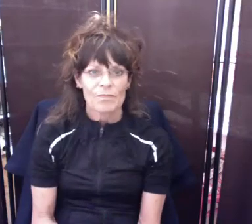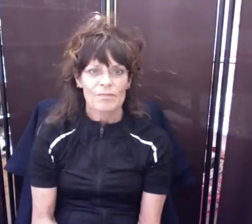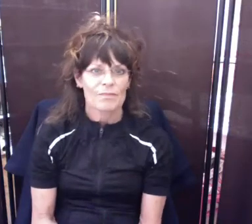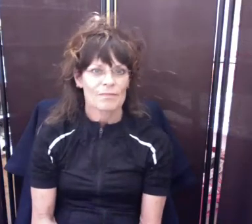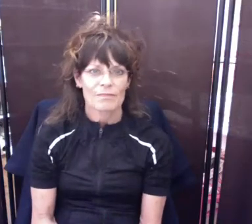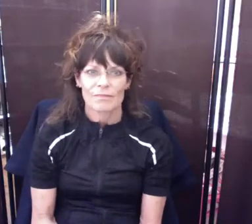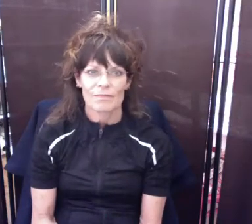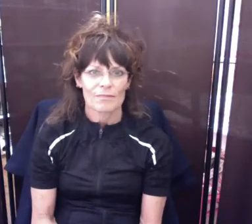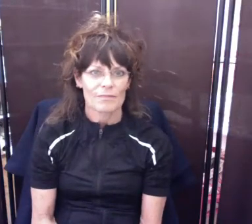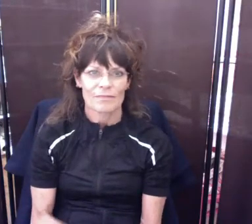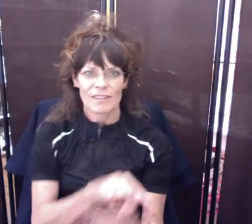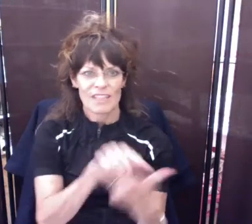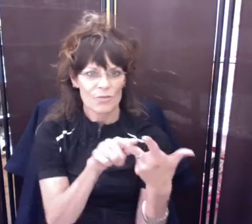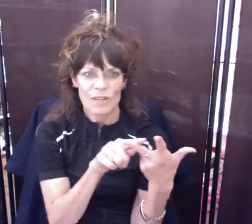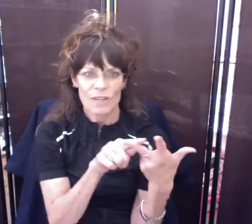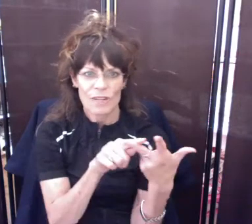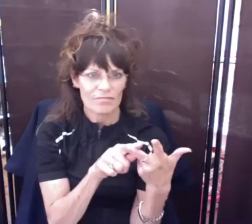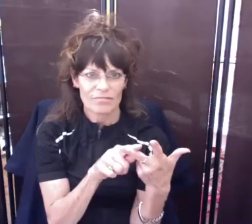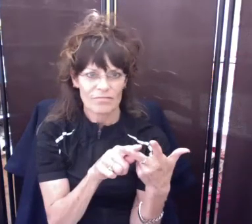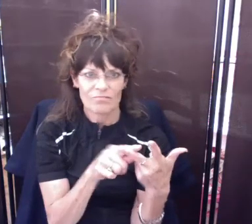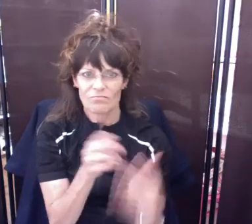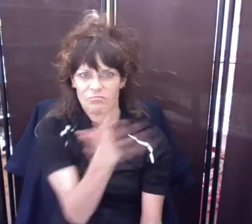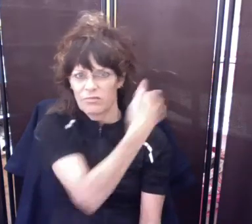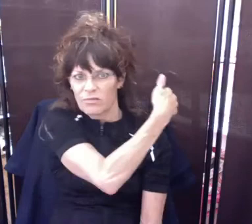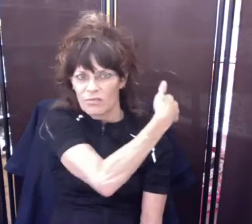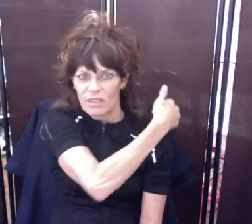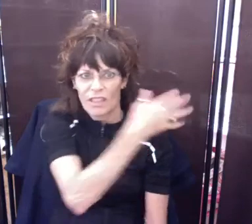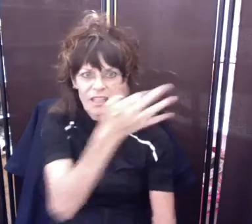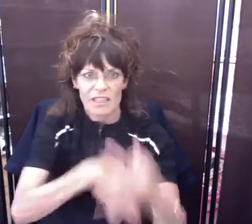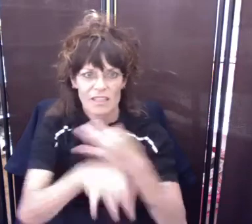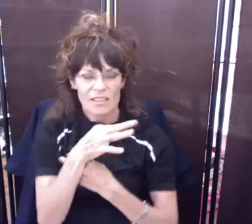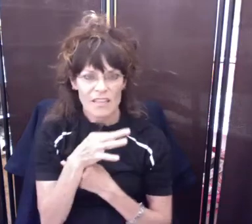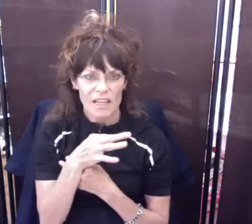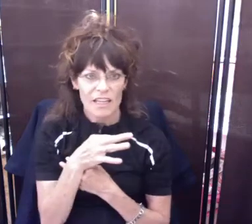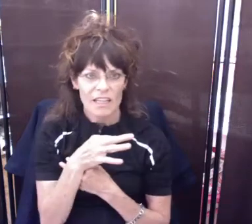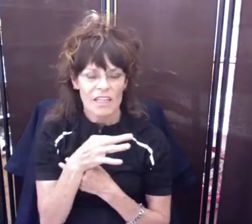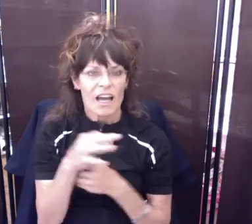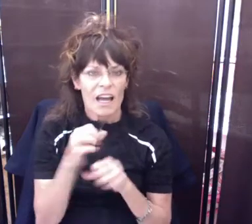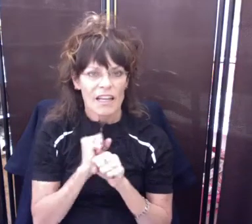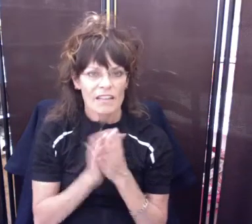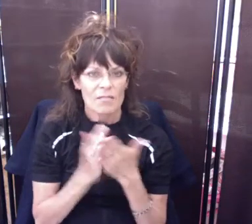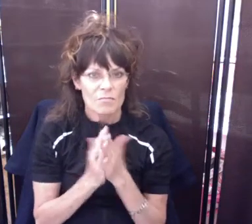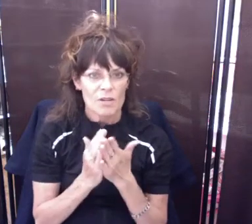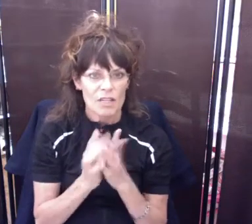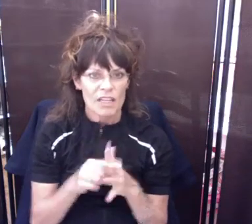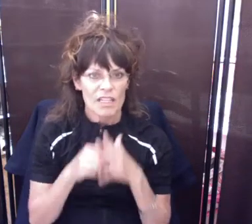three options, that I blew the dust off the big book and I got started on working through the step. Here's what I learned from that